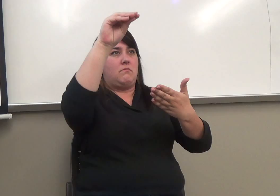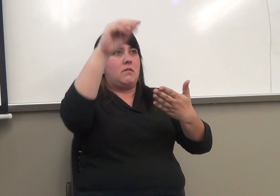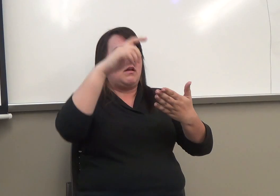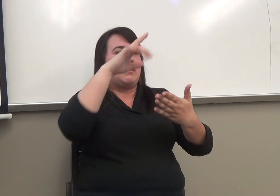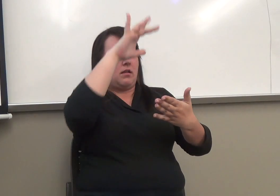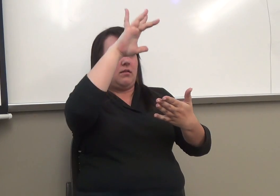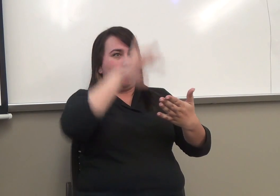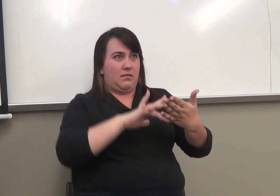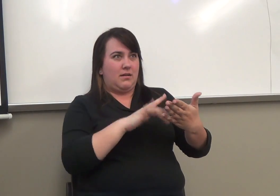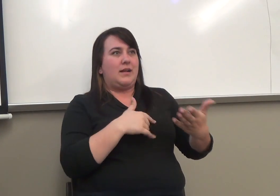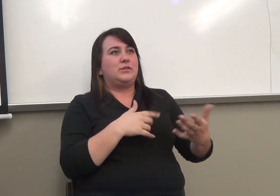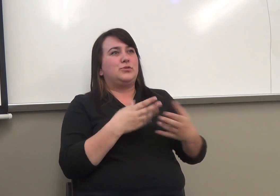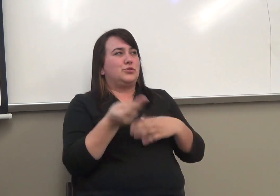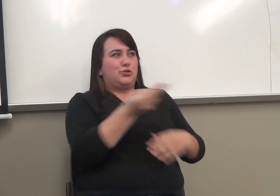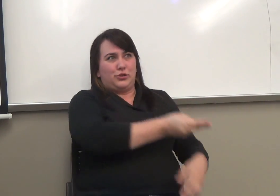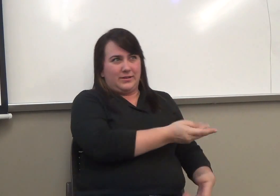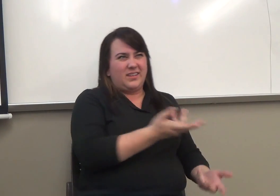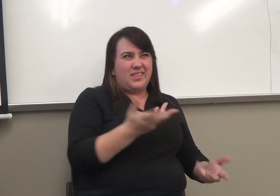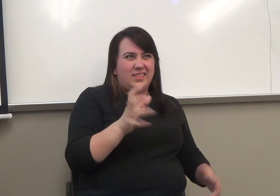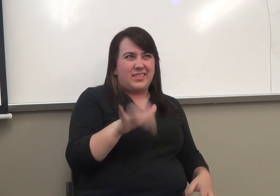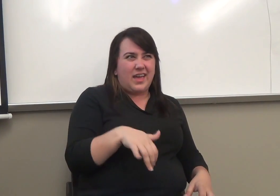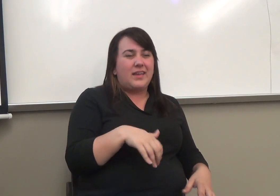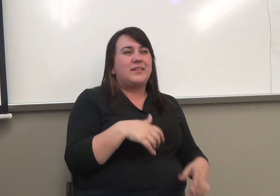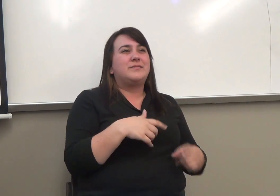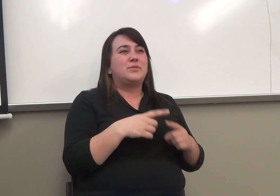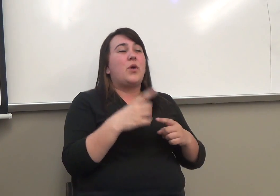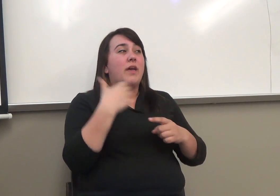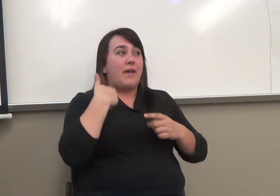fail, okay? So what does that mean?